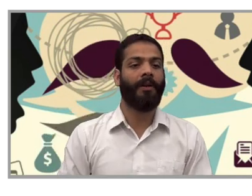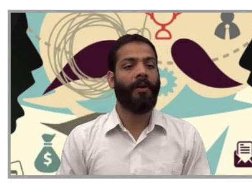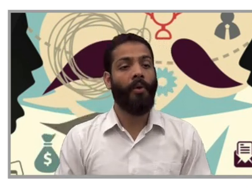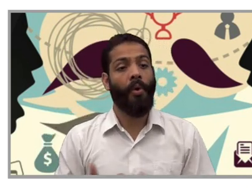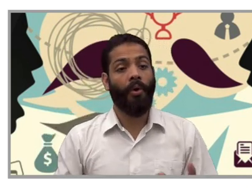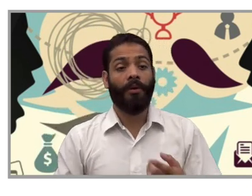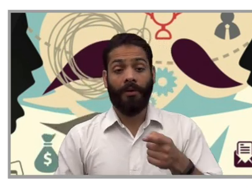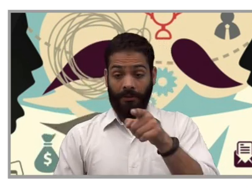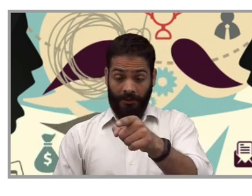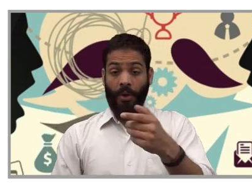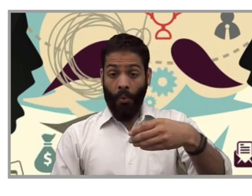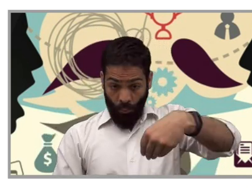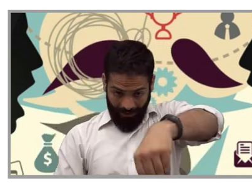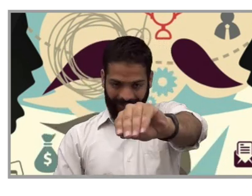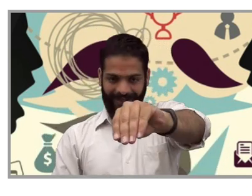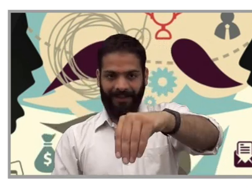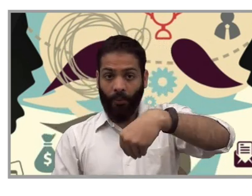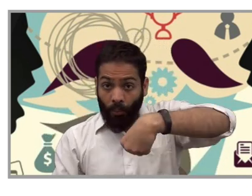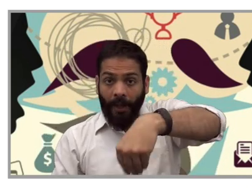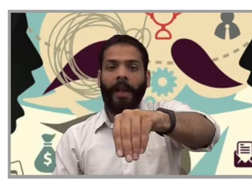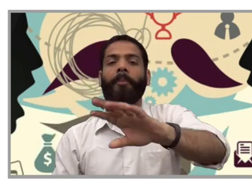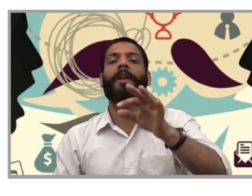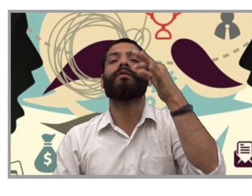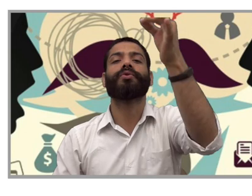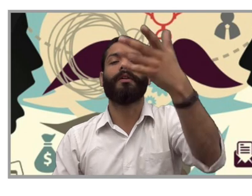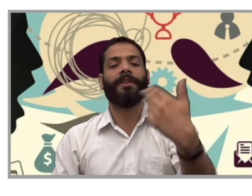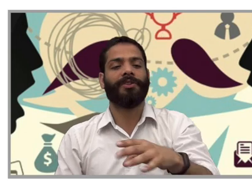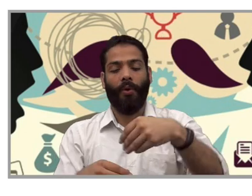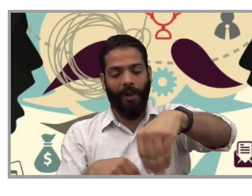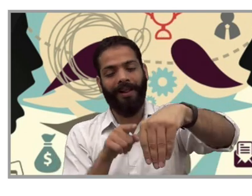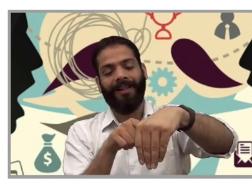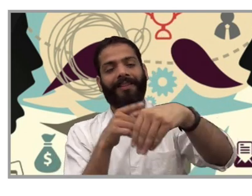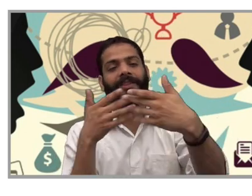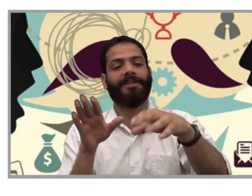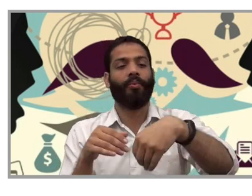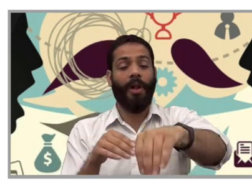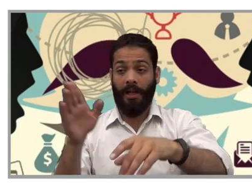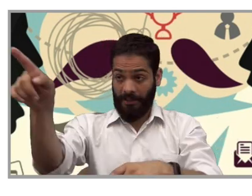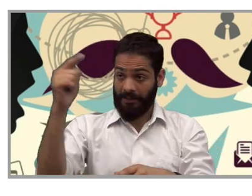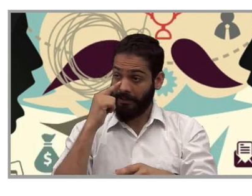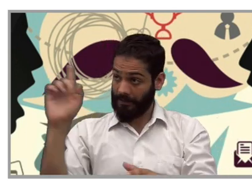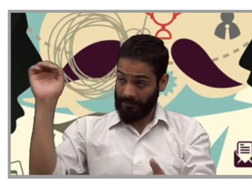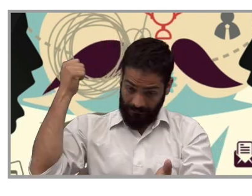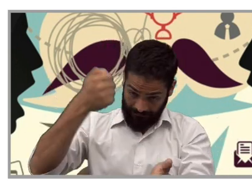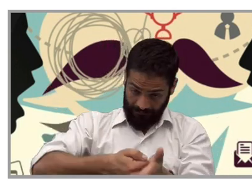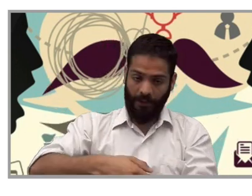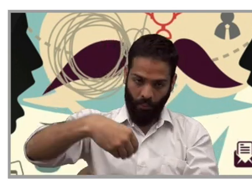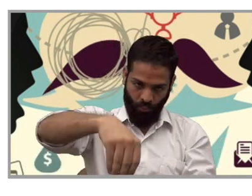For past, we sign towards backwards. And for future, we sign towards forward.